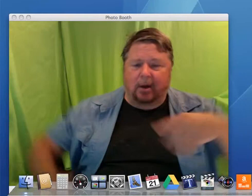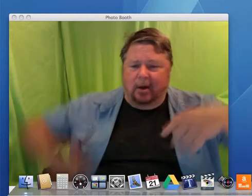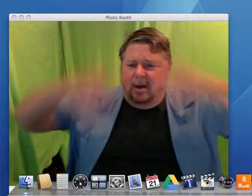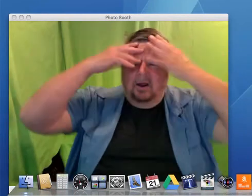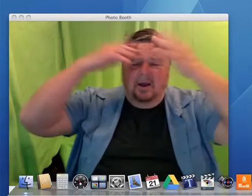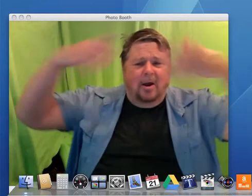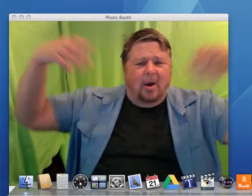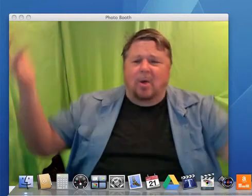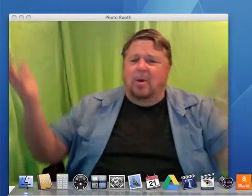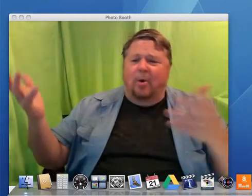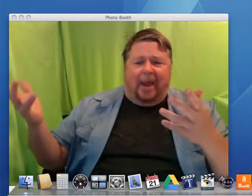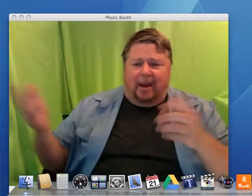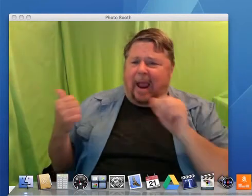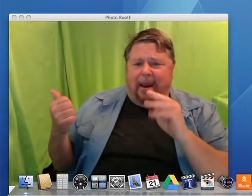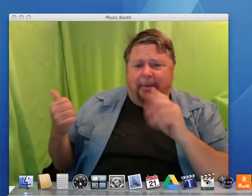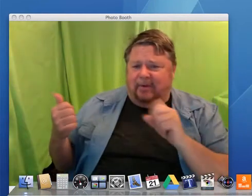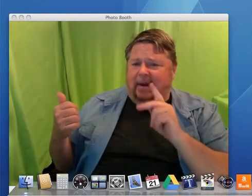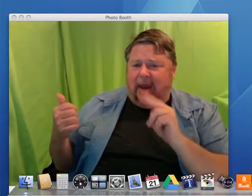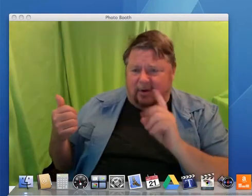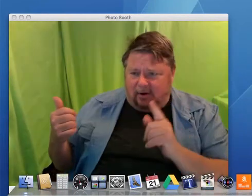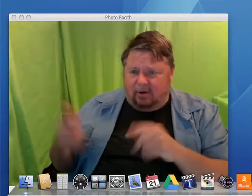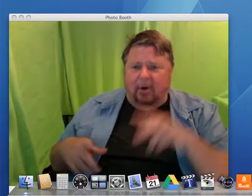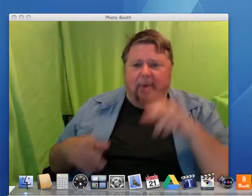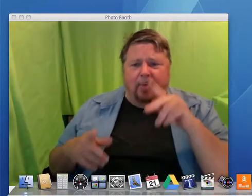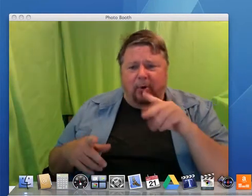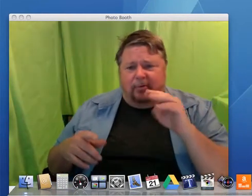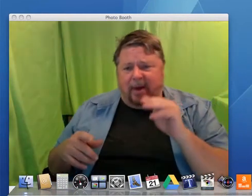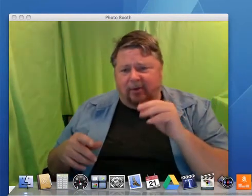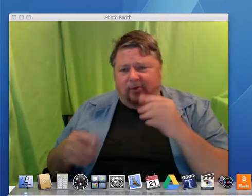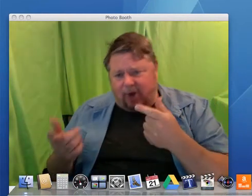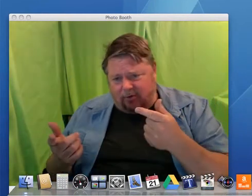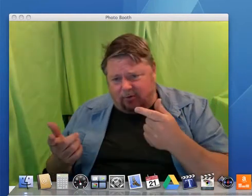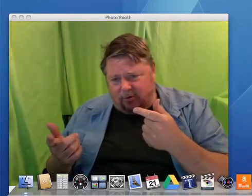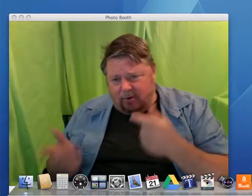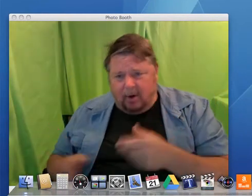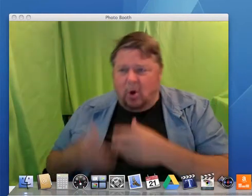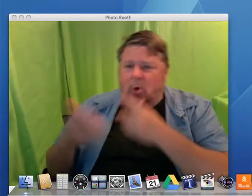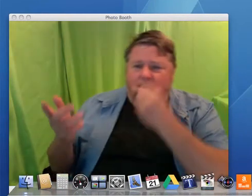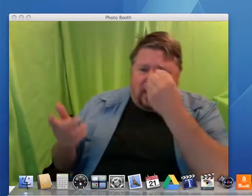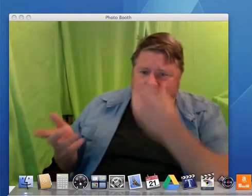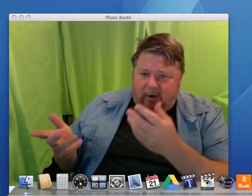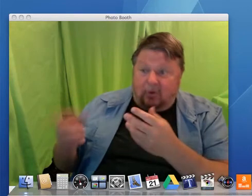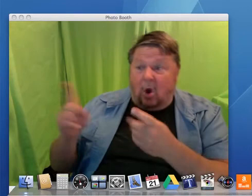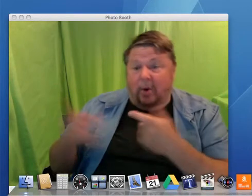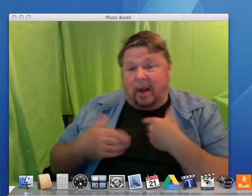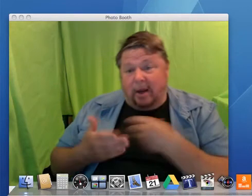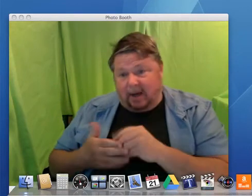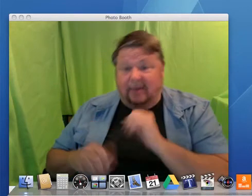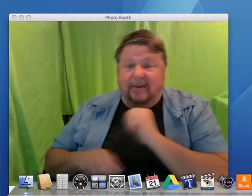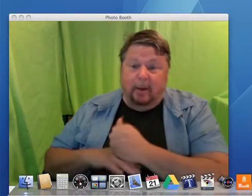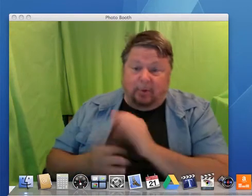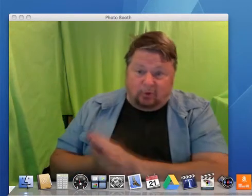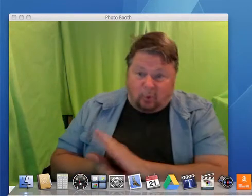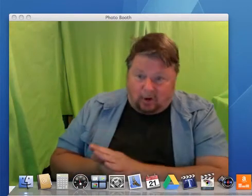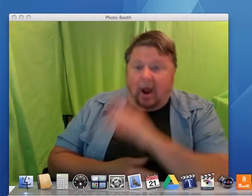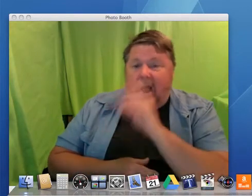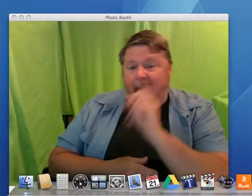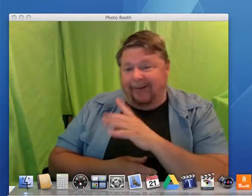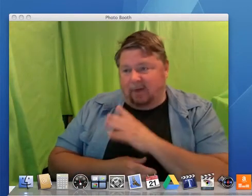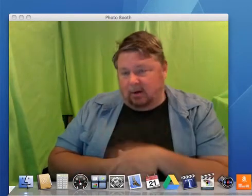say, okay, Amos Kendall, Postmaster General, who cares? Oh, he had money, set up a